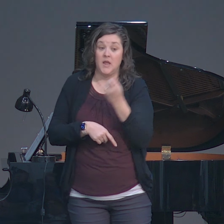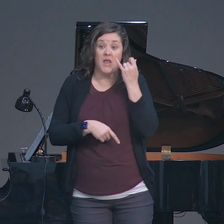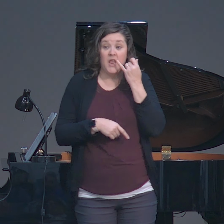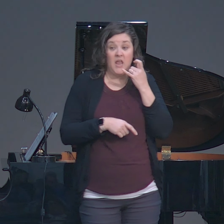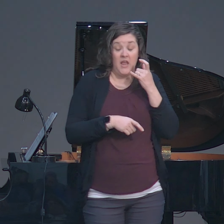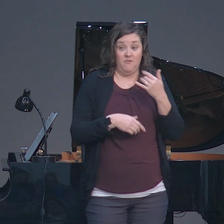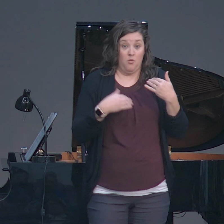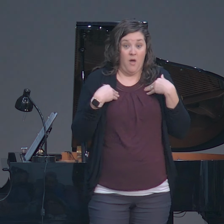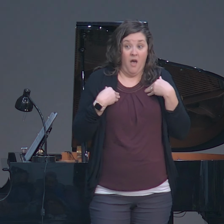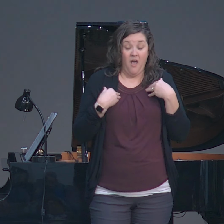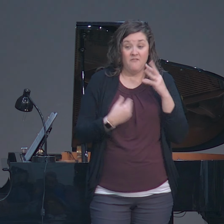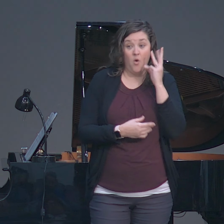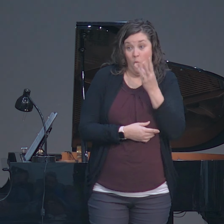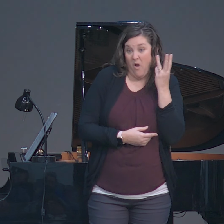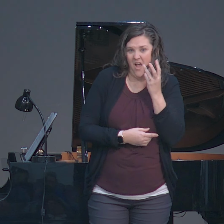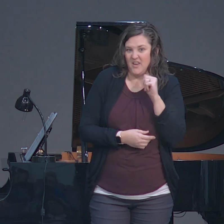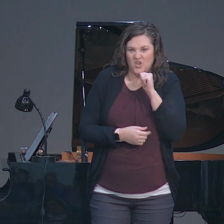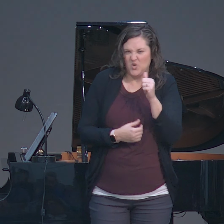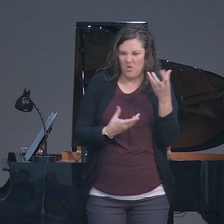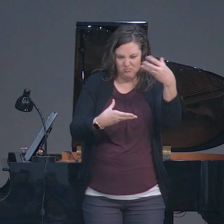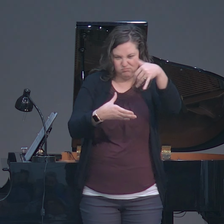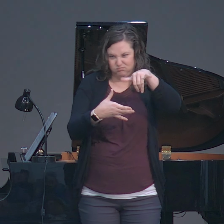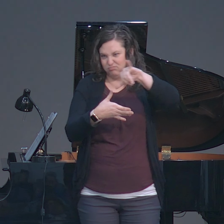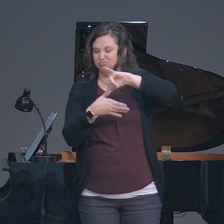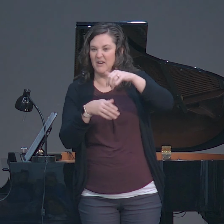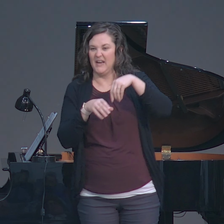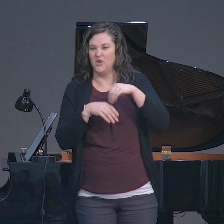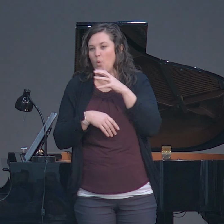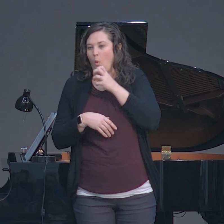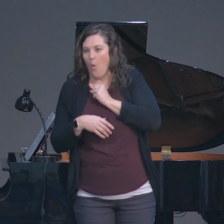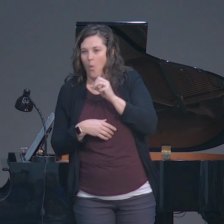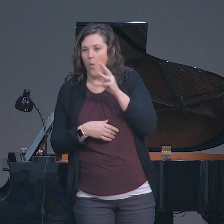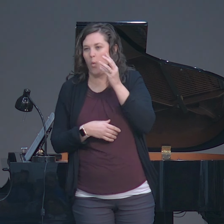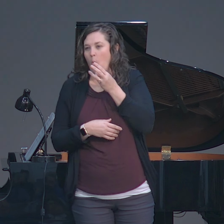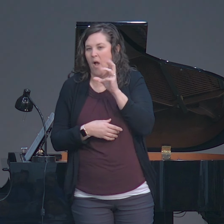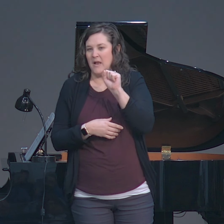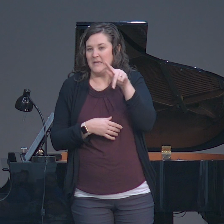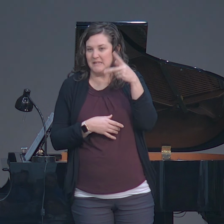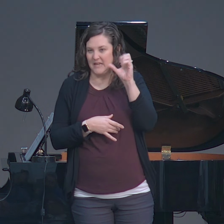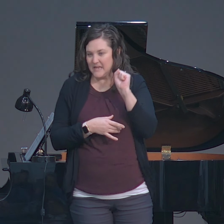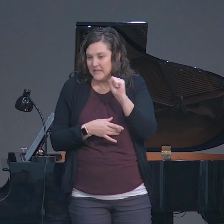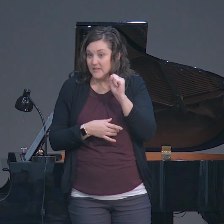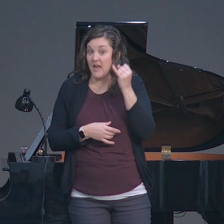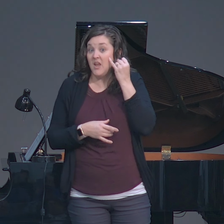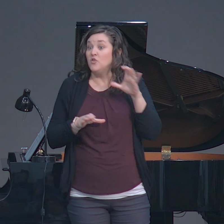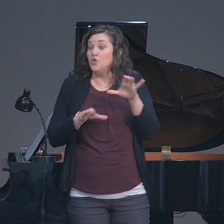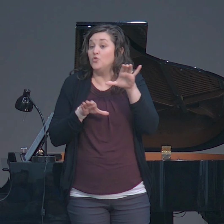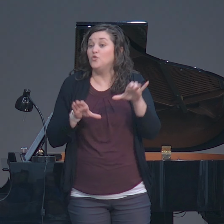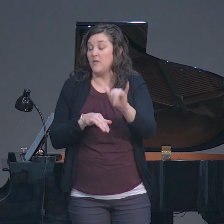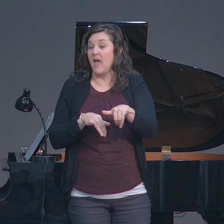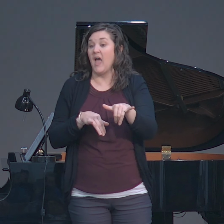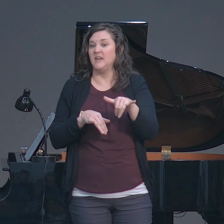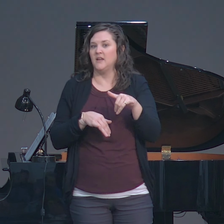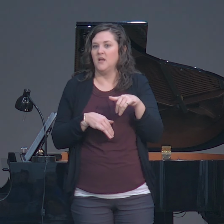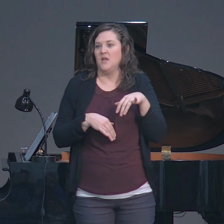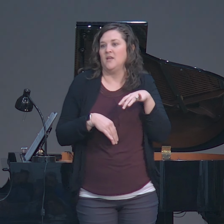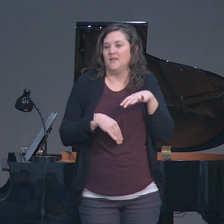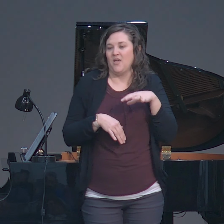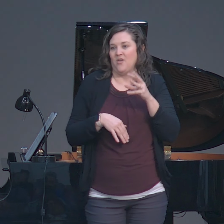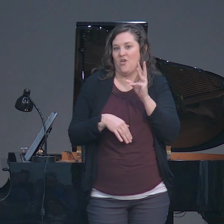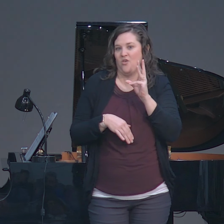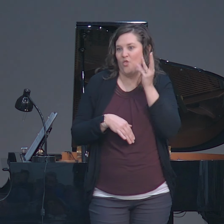the skins burst, and the wine is spilled, and the skins are destroyed. But new wine is put into fresh wineskins,